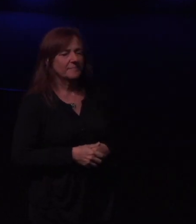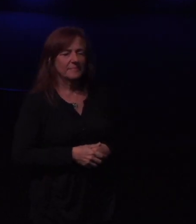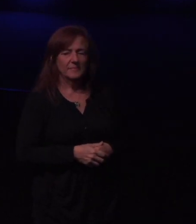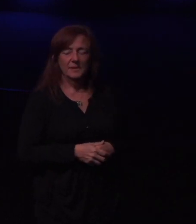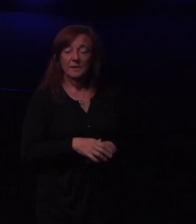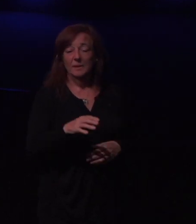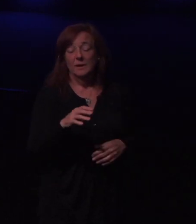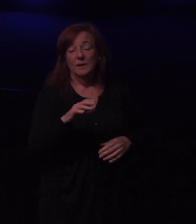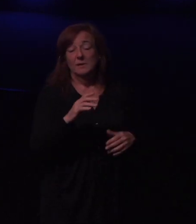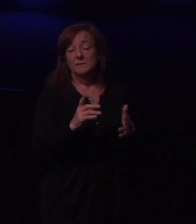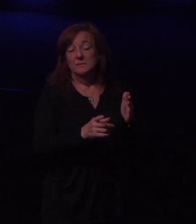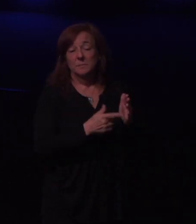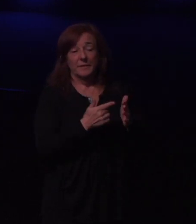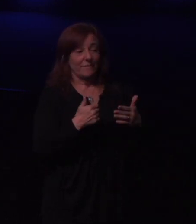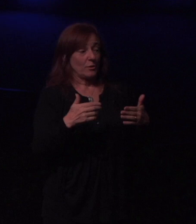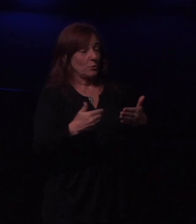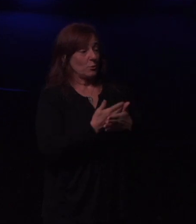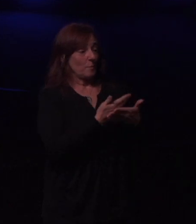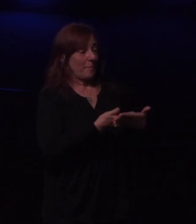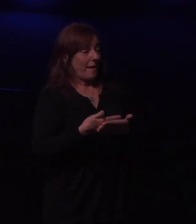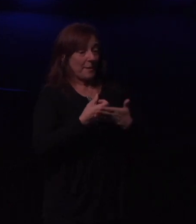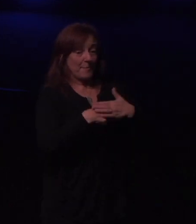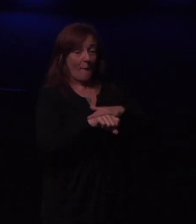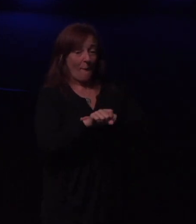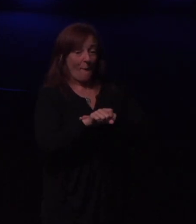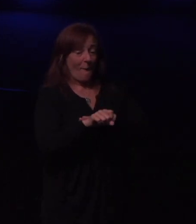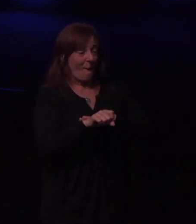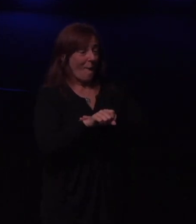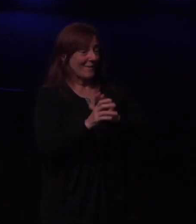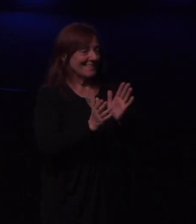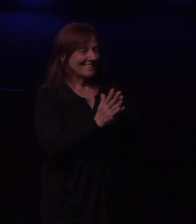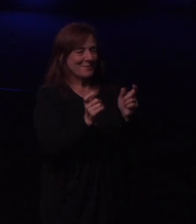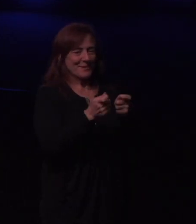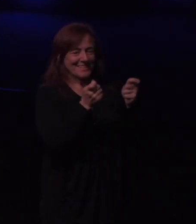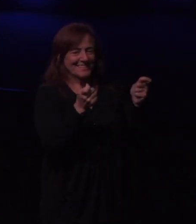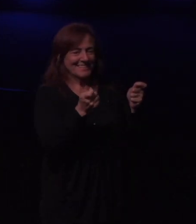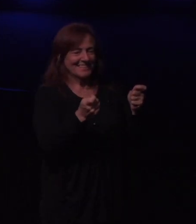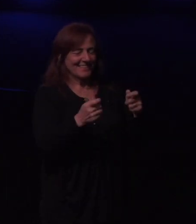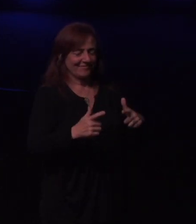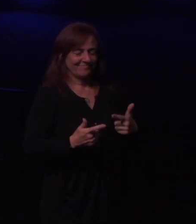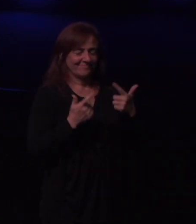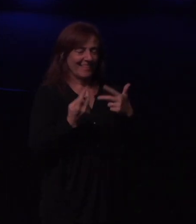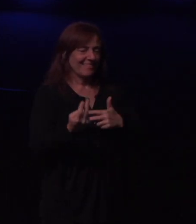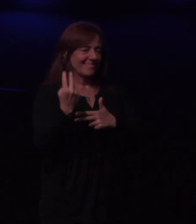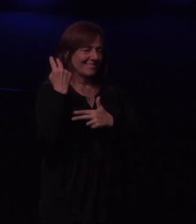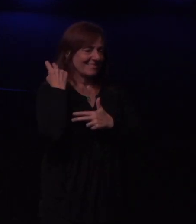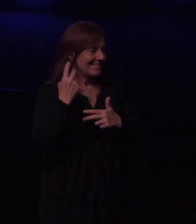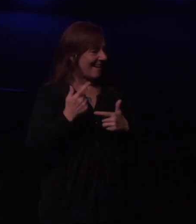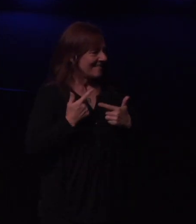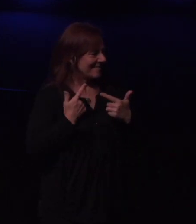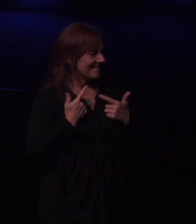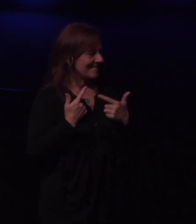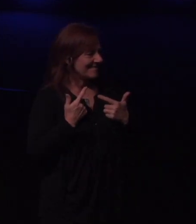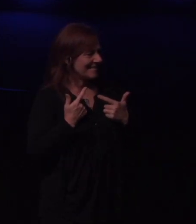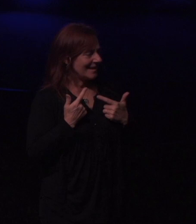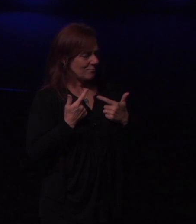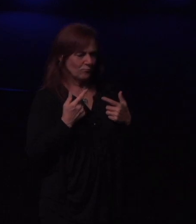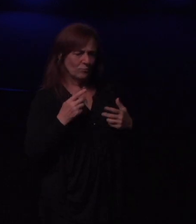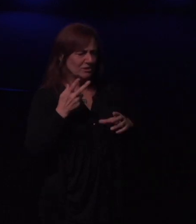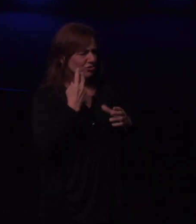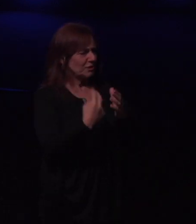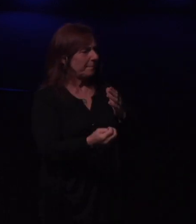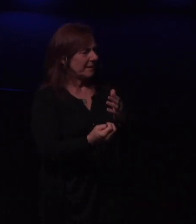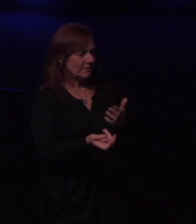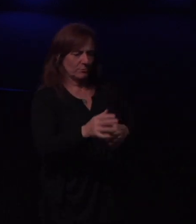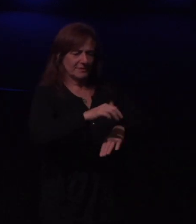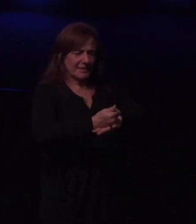Or when there's a new baby or a celebration of life, we jump into meeting these practical needs like setting